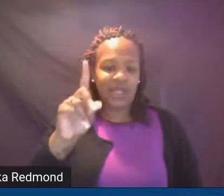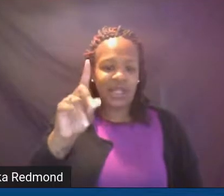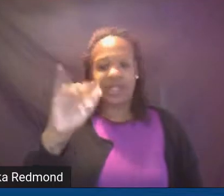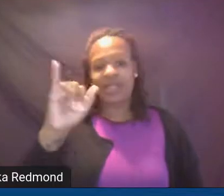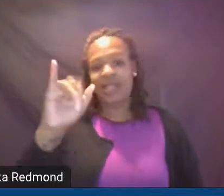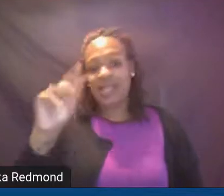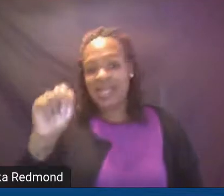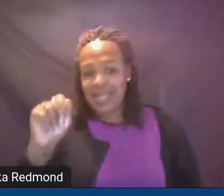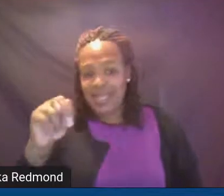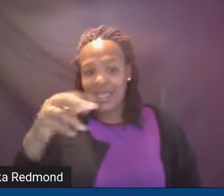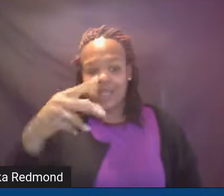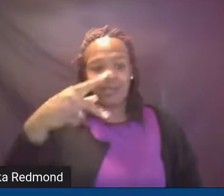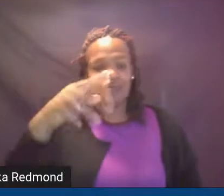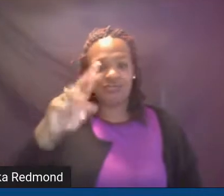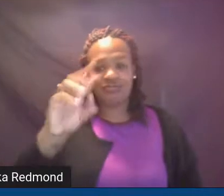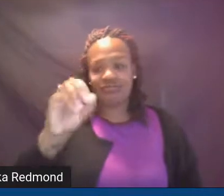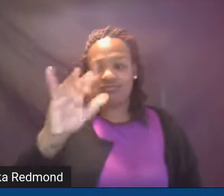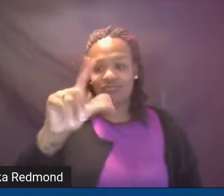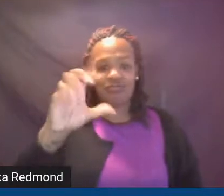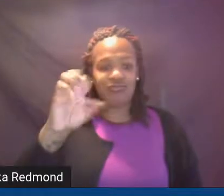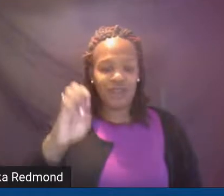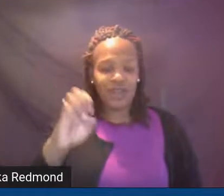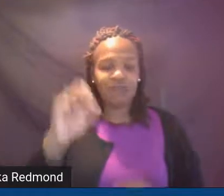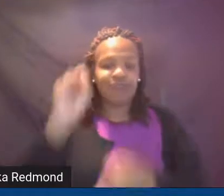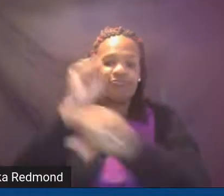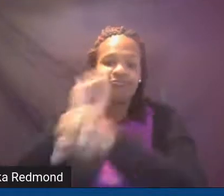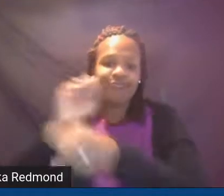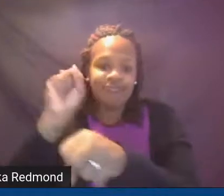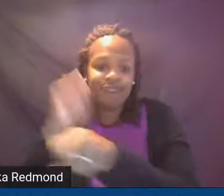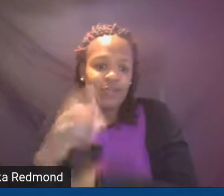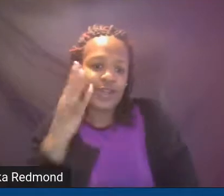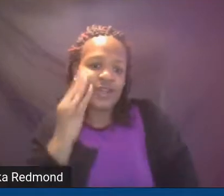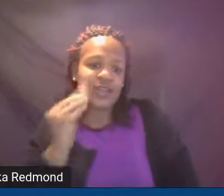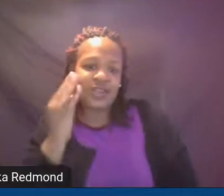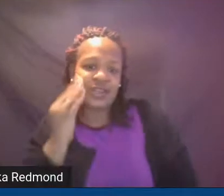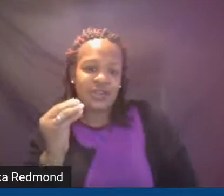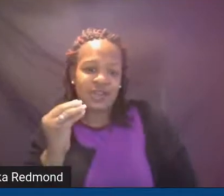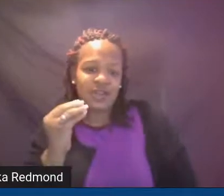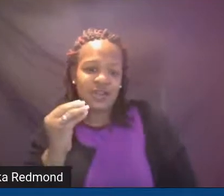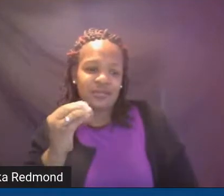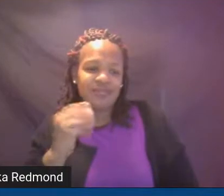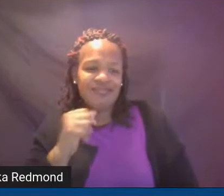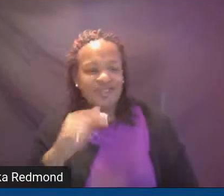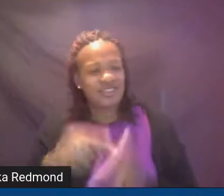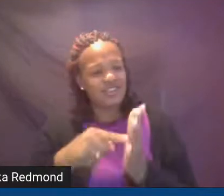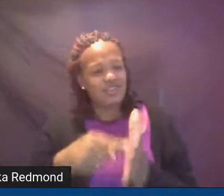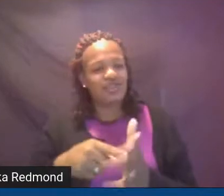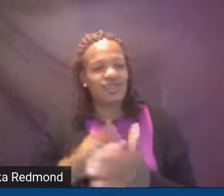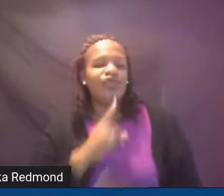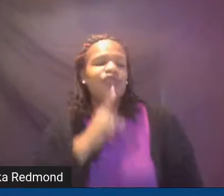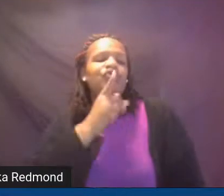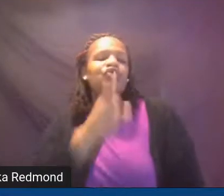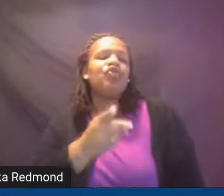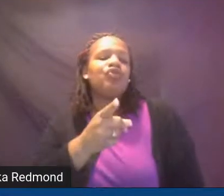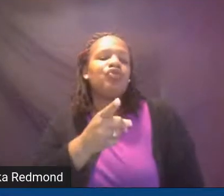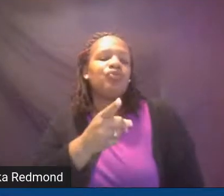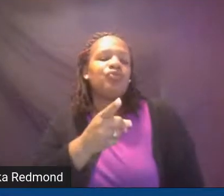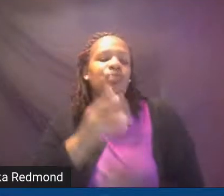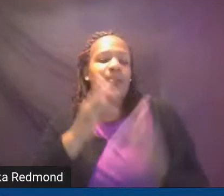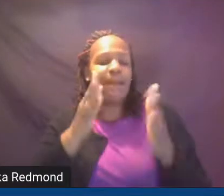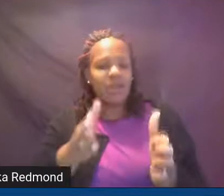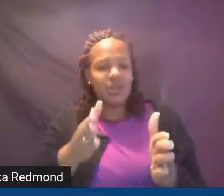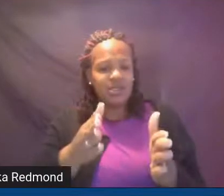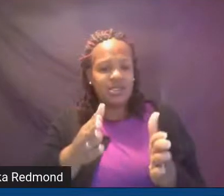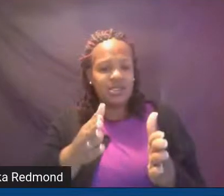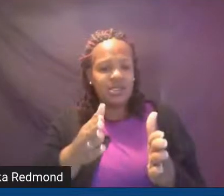in the work experience, as opposed to the true potential of the individual. And so my why is really to kind